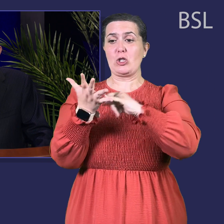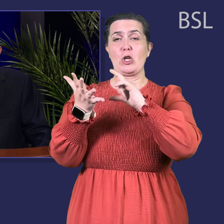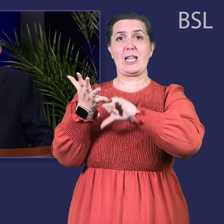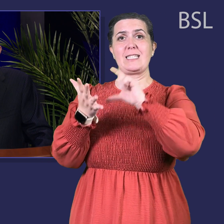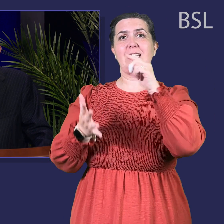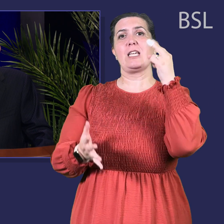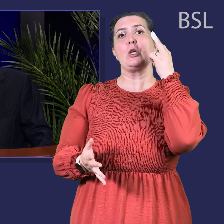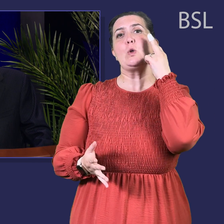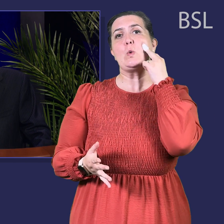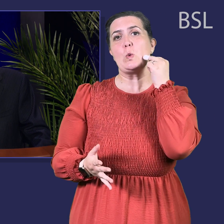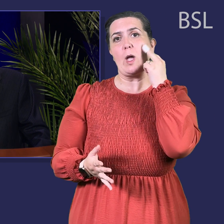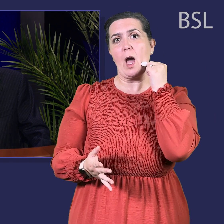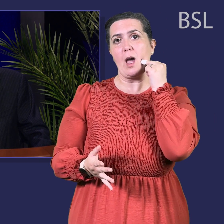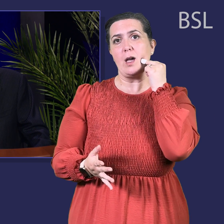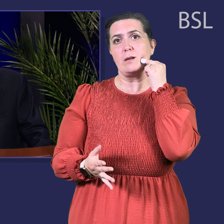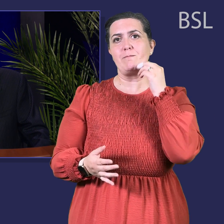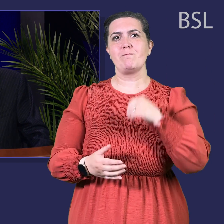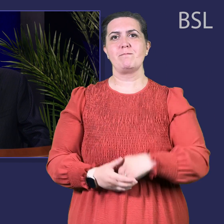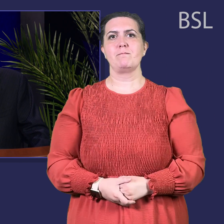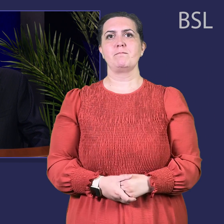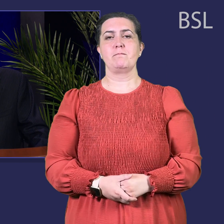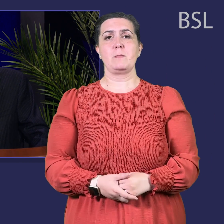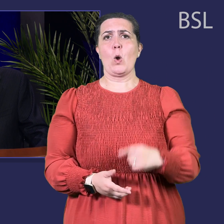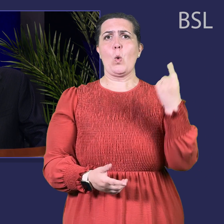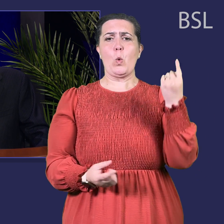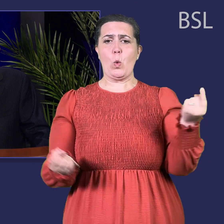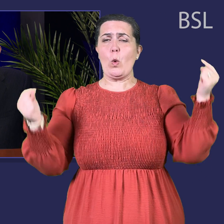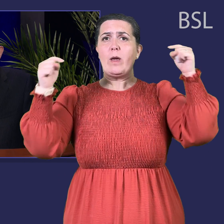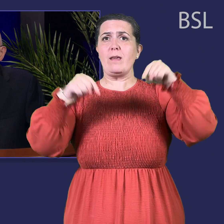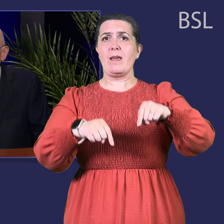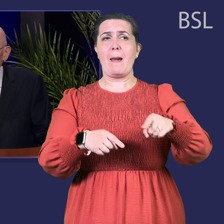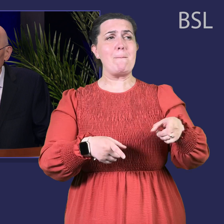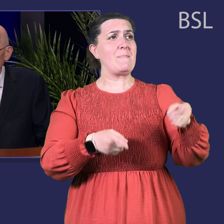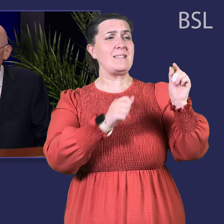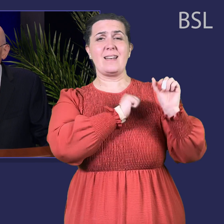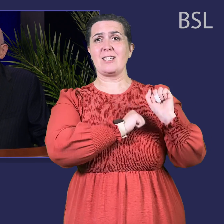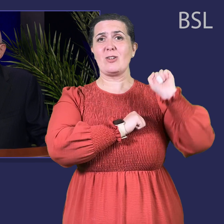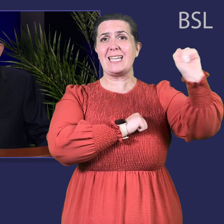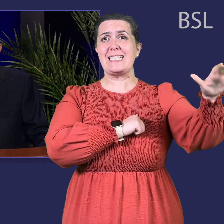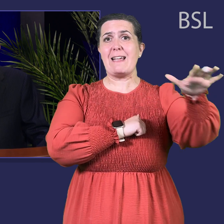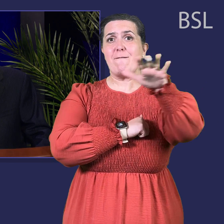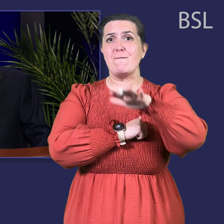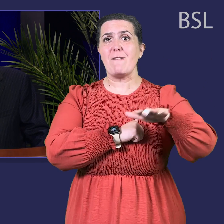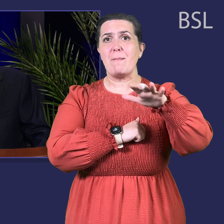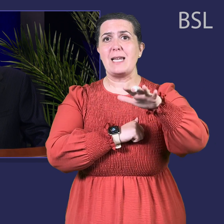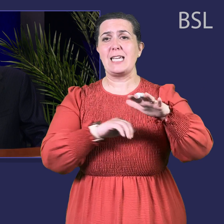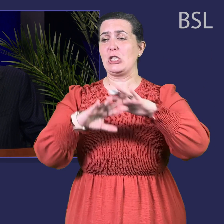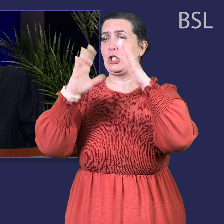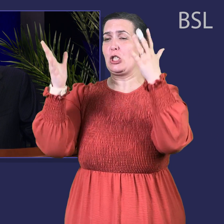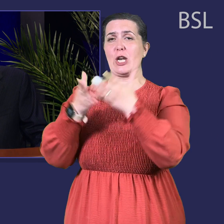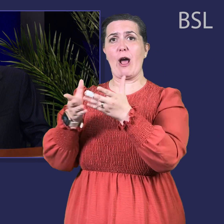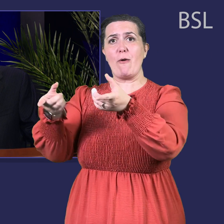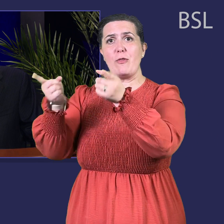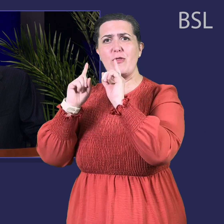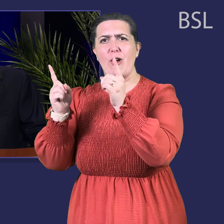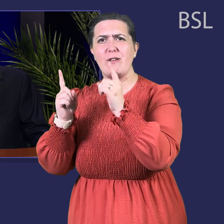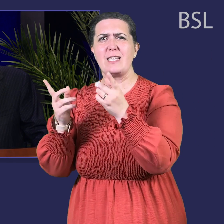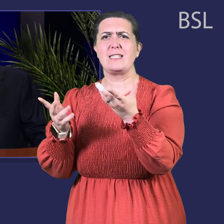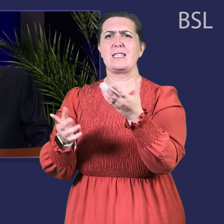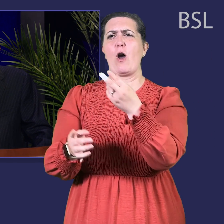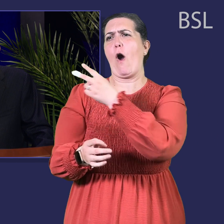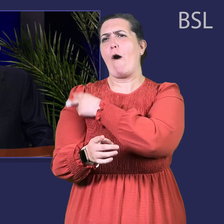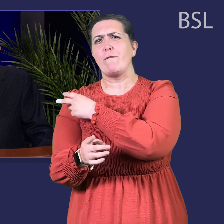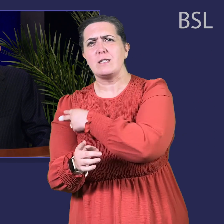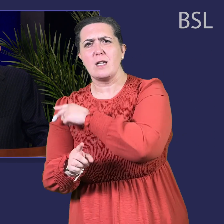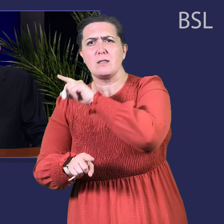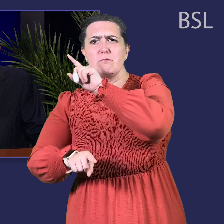Saints in Salt Lake City, Utah. Present are President Nelson's family, general